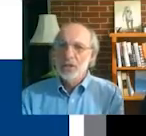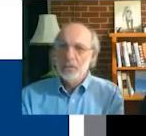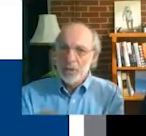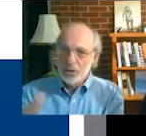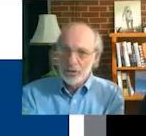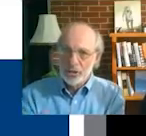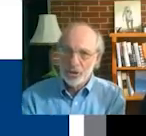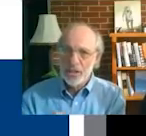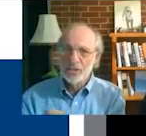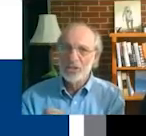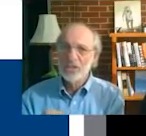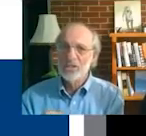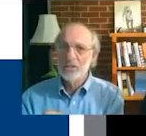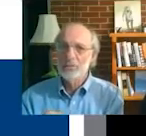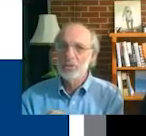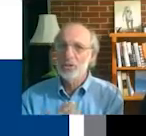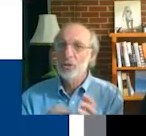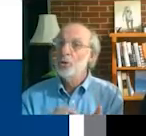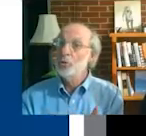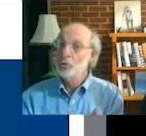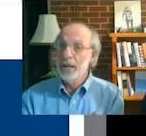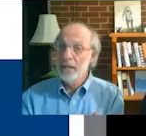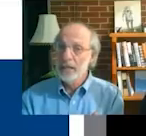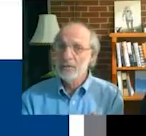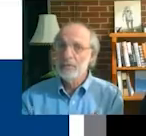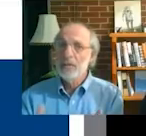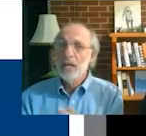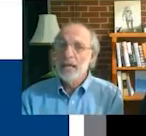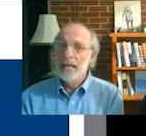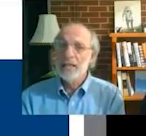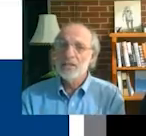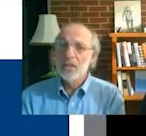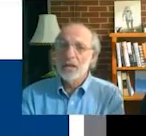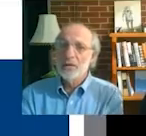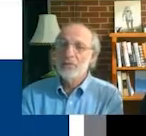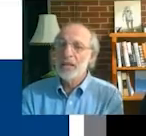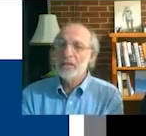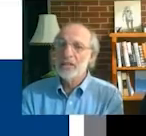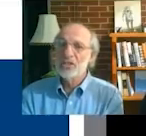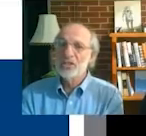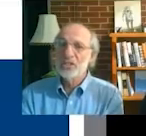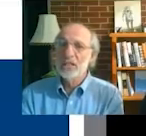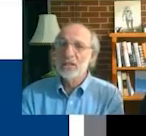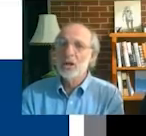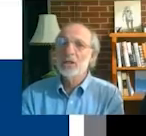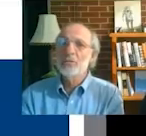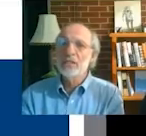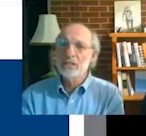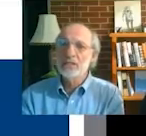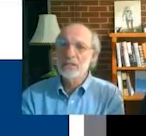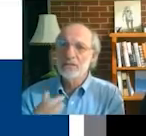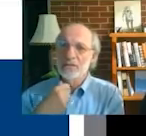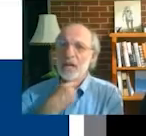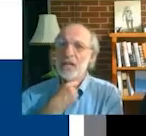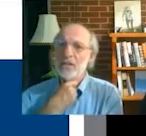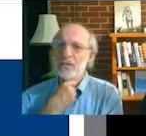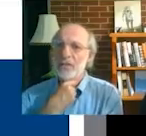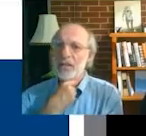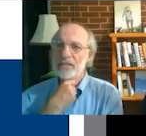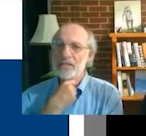include picture exchange systems, writing, and various